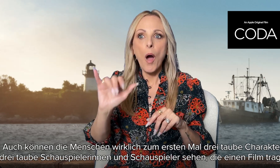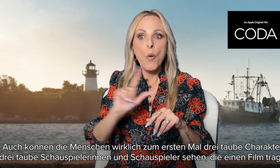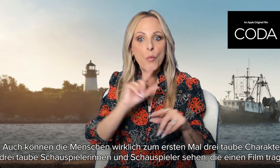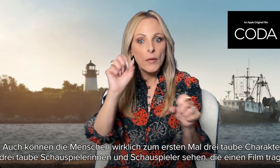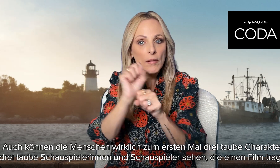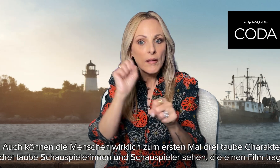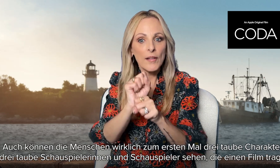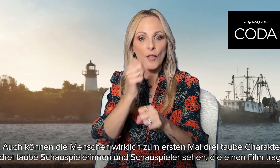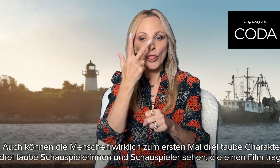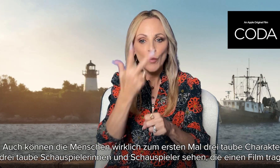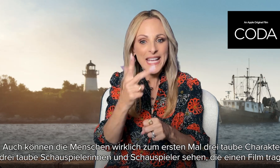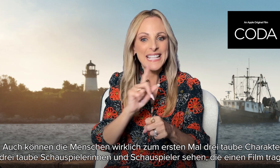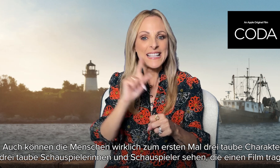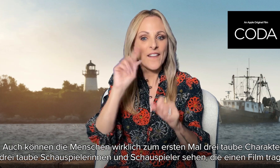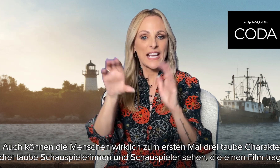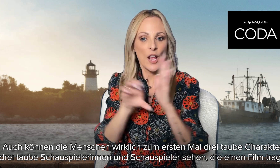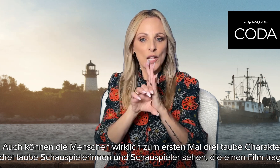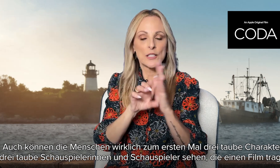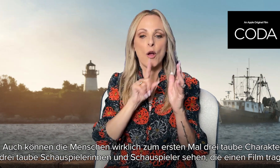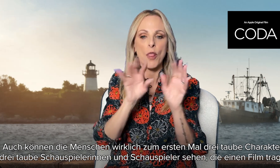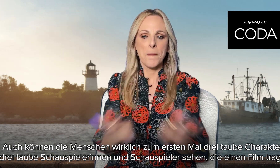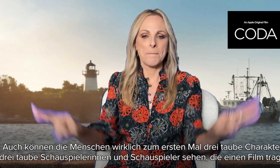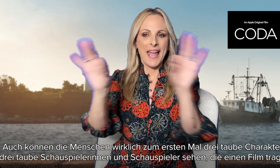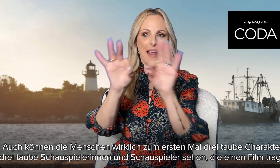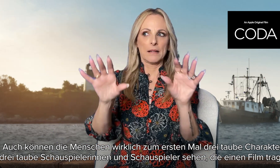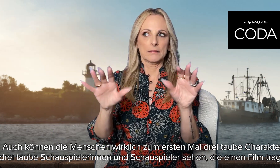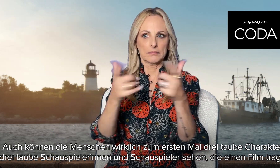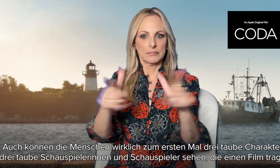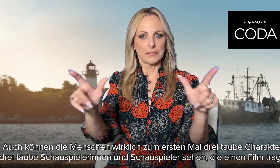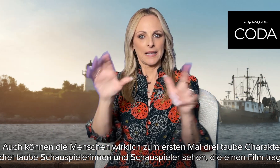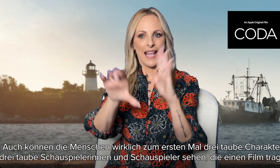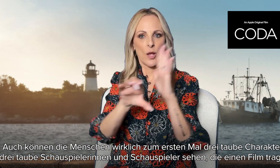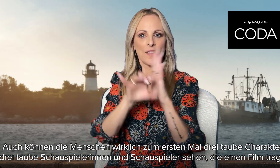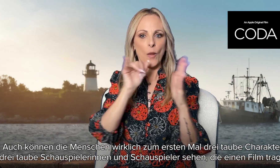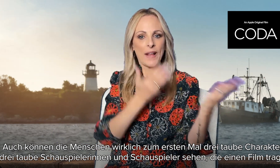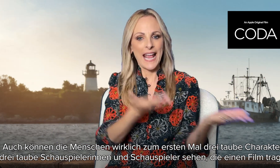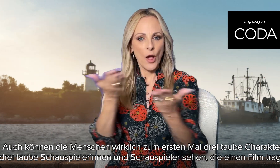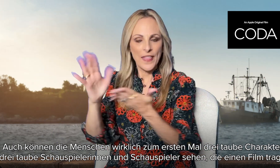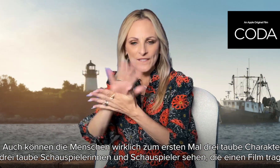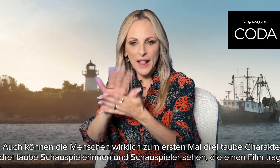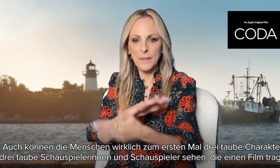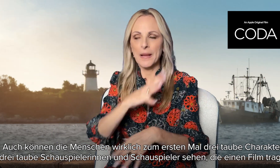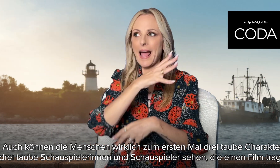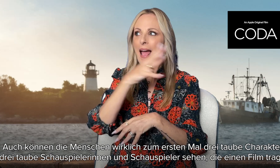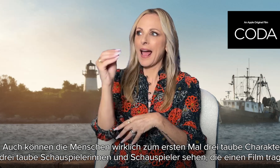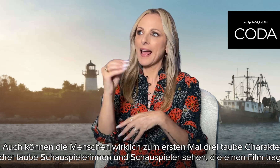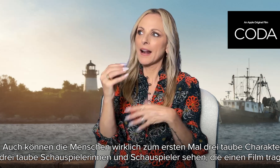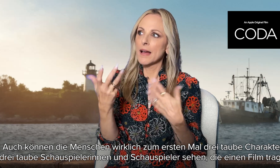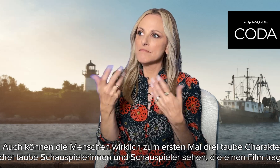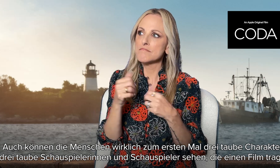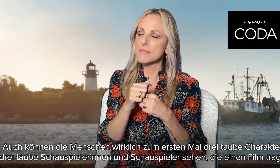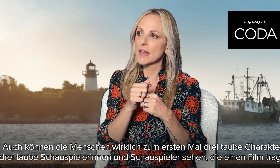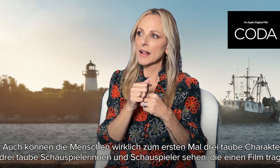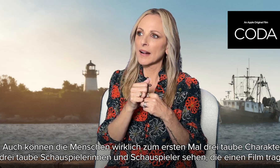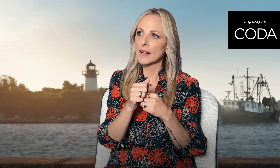too, people will really be able to see for the first time, three deaf characters, three deaf